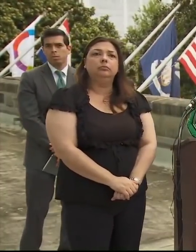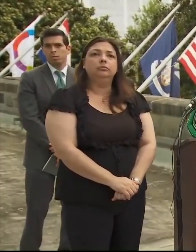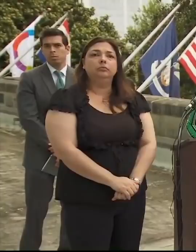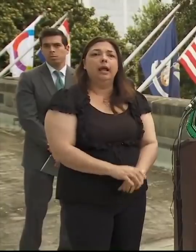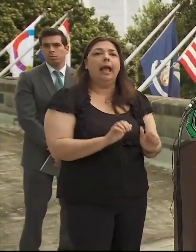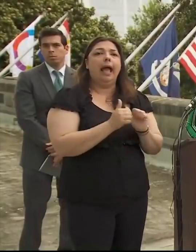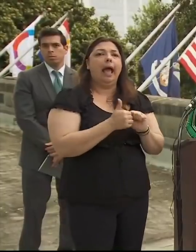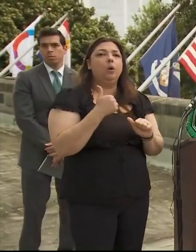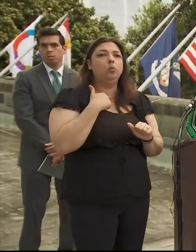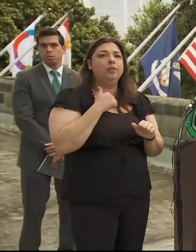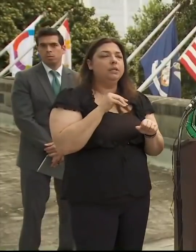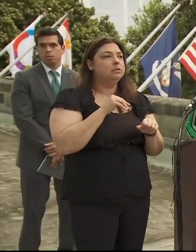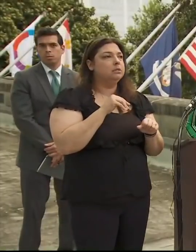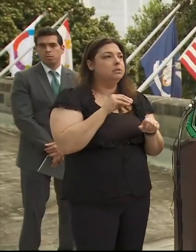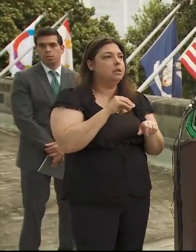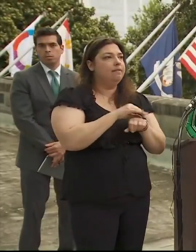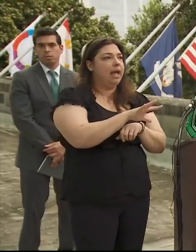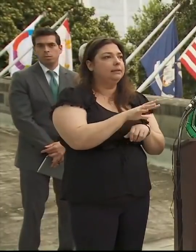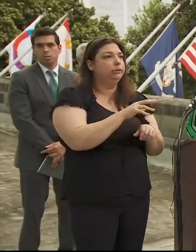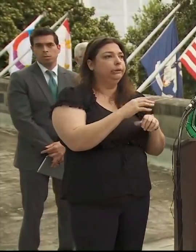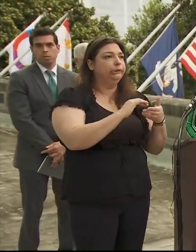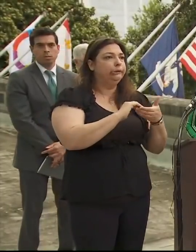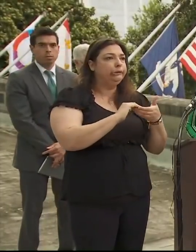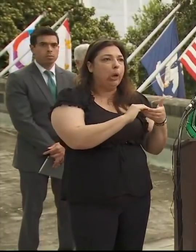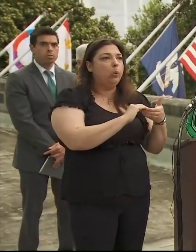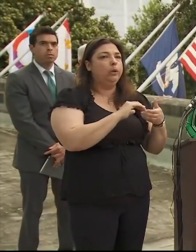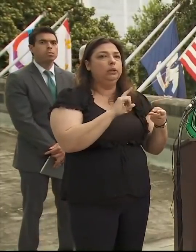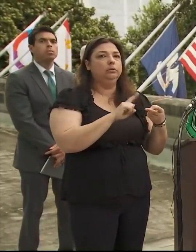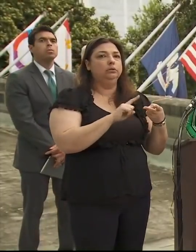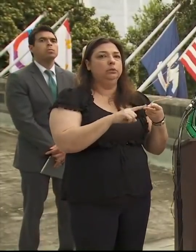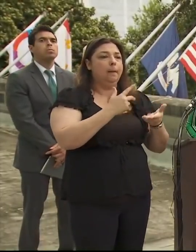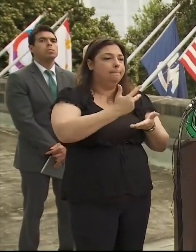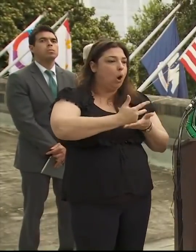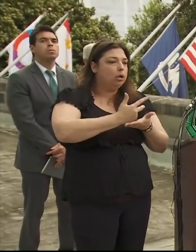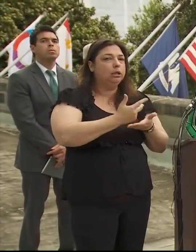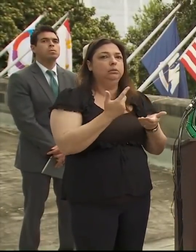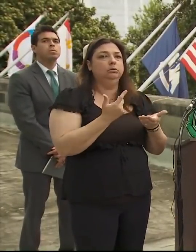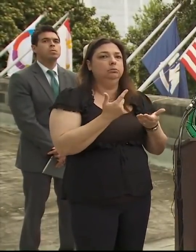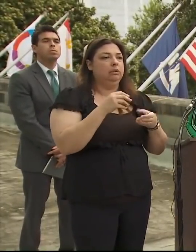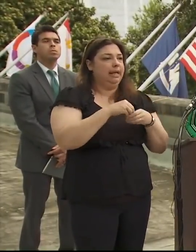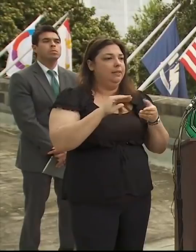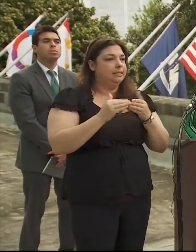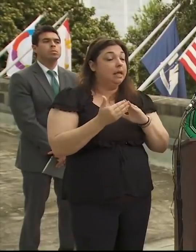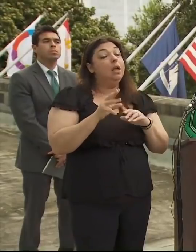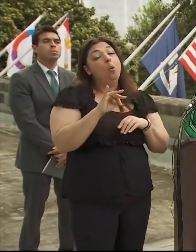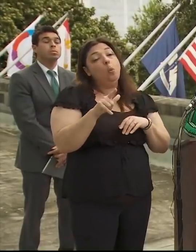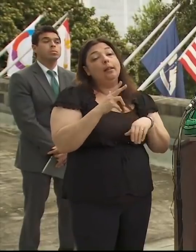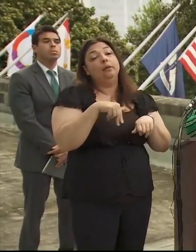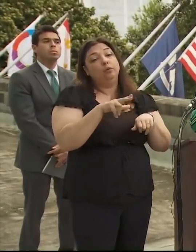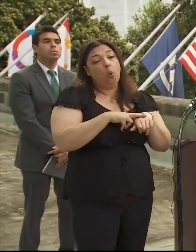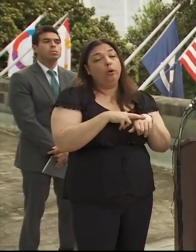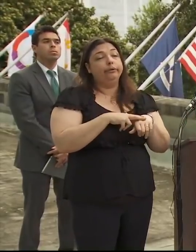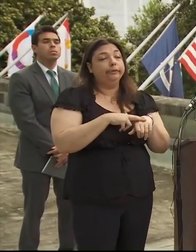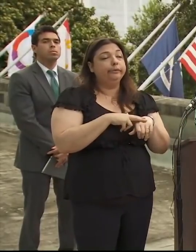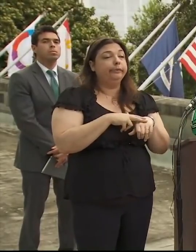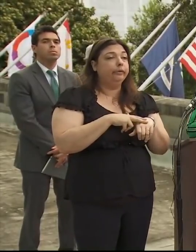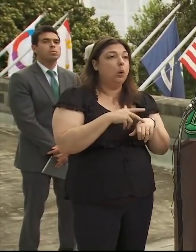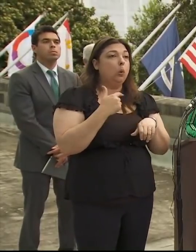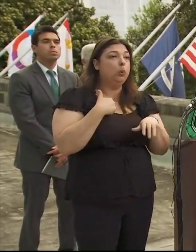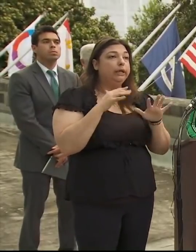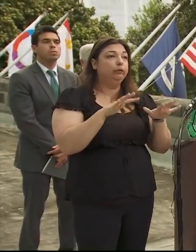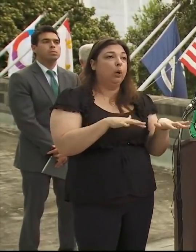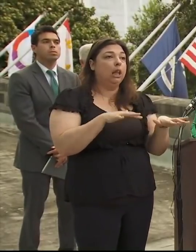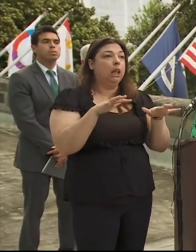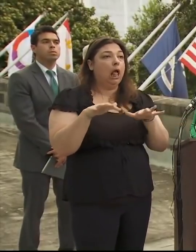like parking enforcement, towing, general services like that within the city? Well, of course, we've